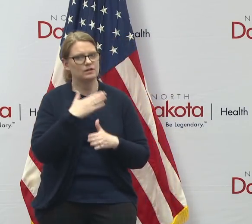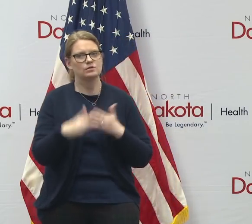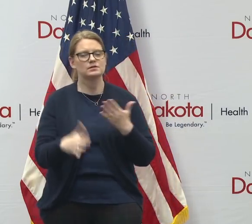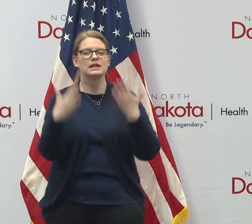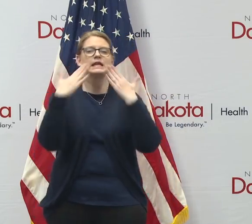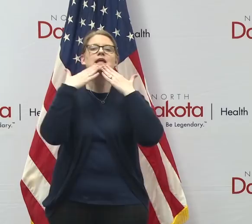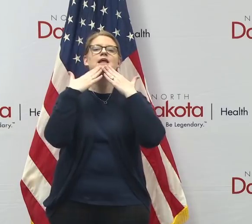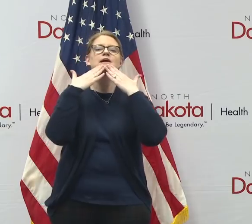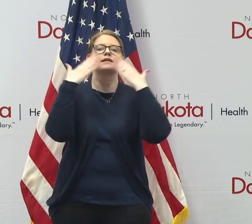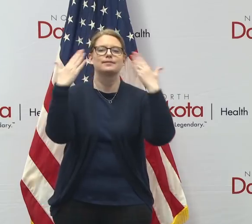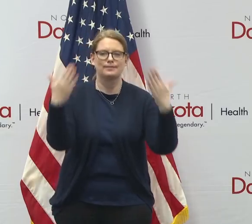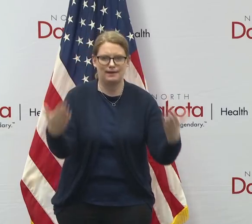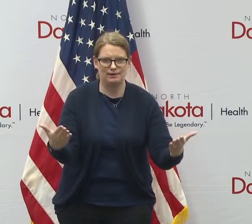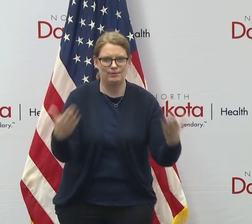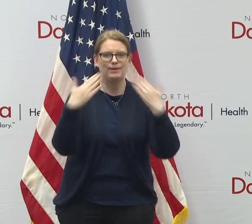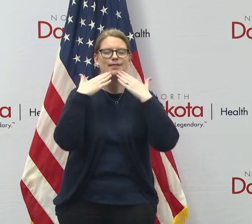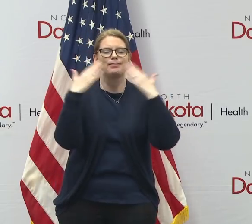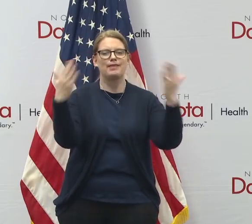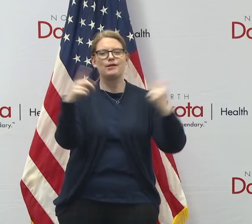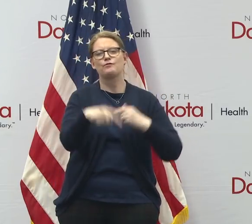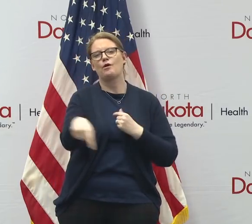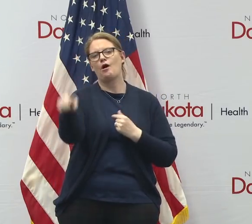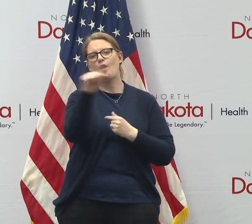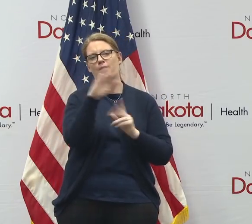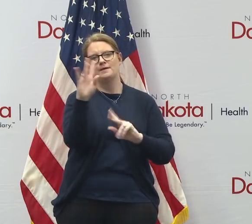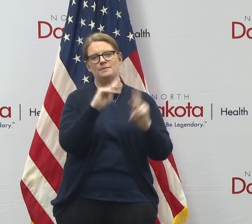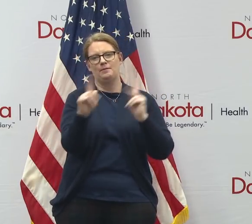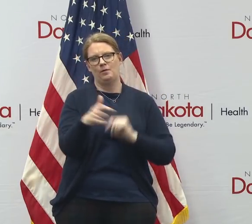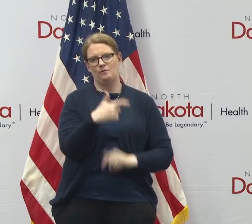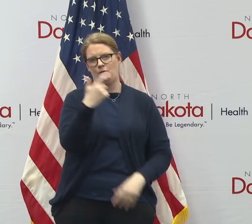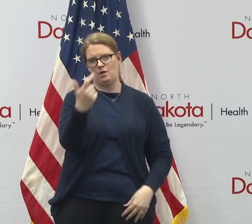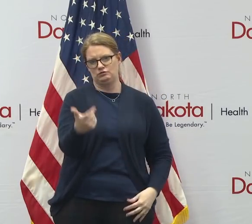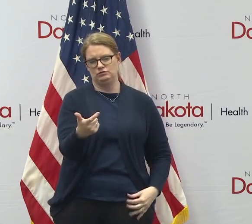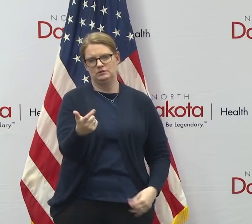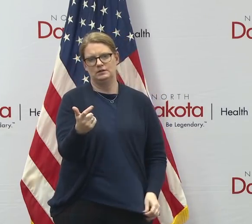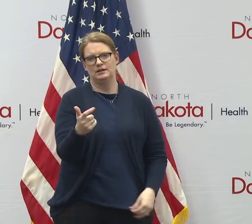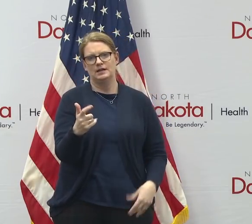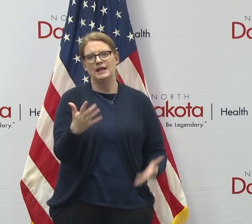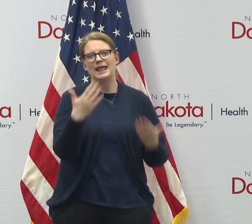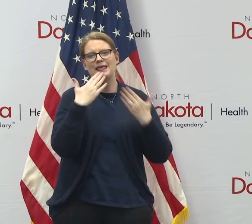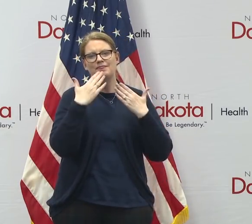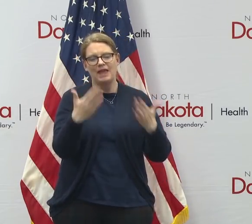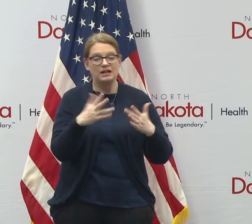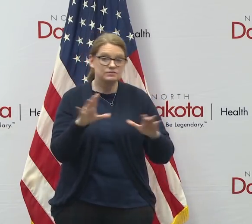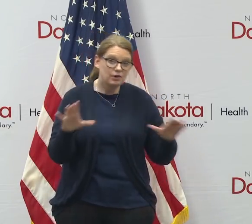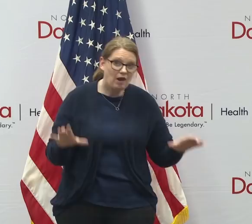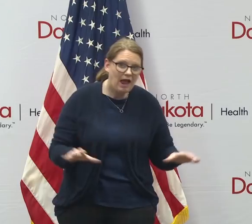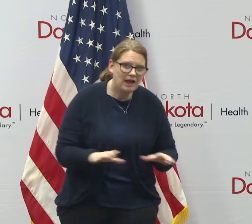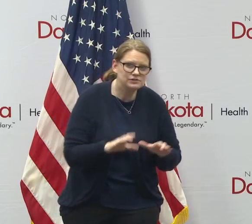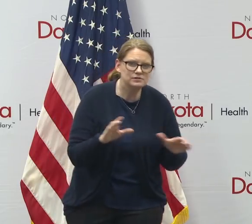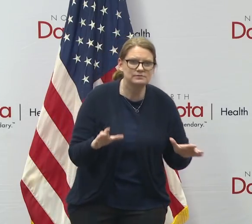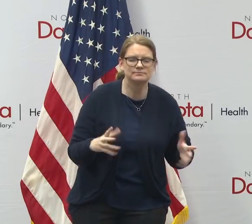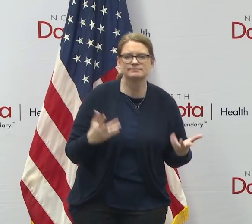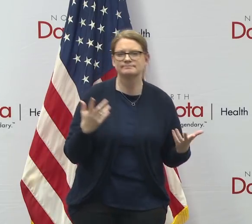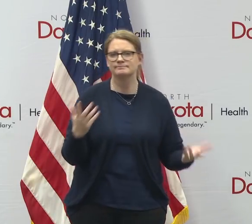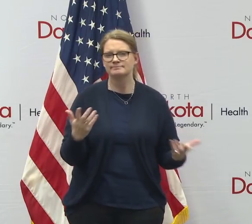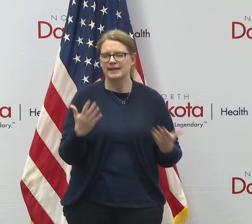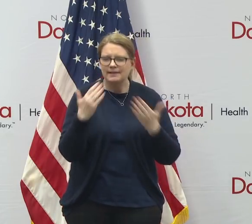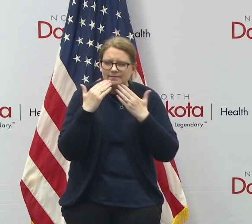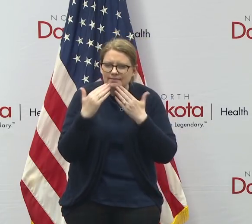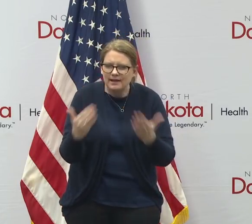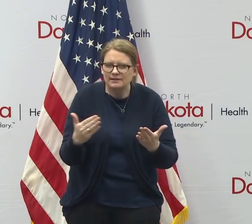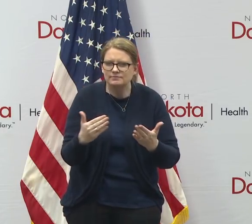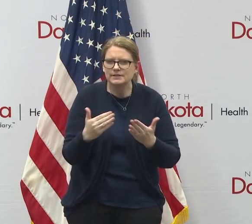you to everybody that's been listening in, and thanks for your action. Thanks for your